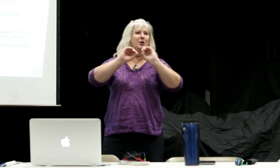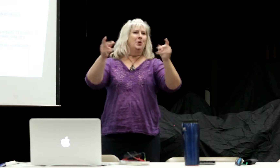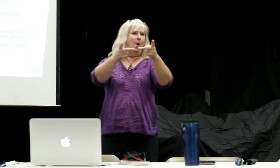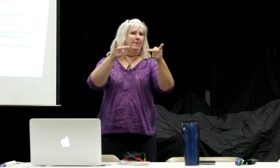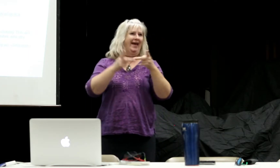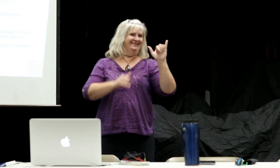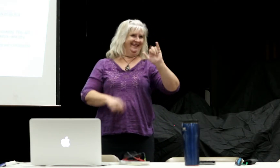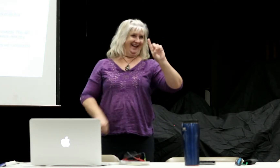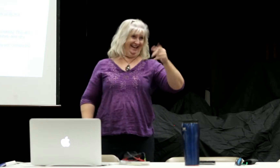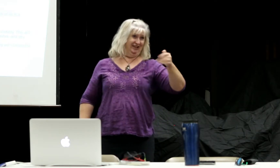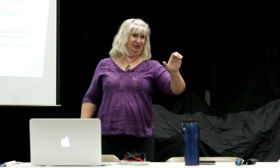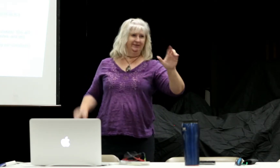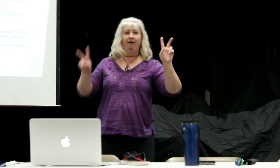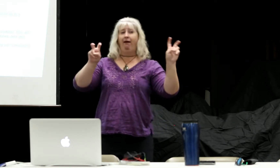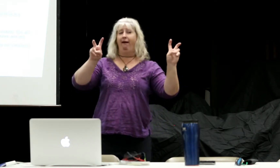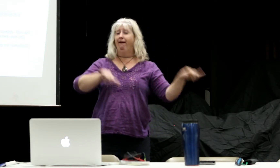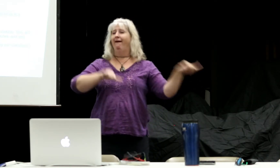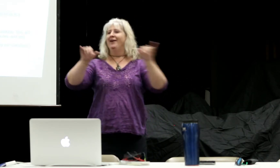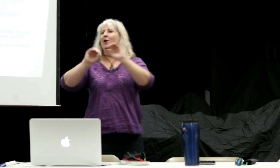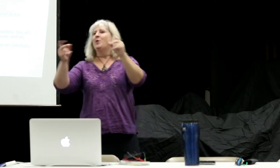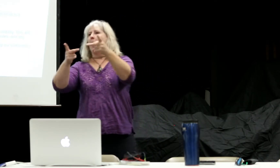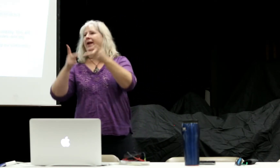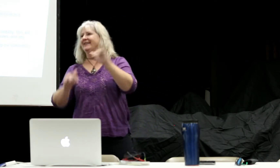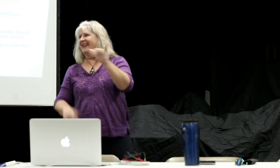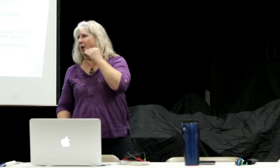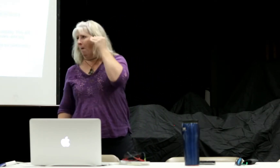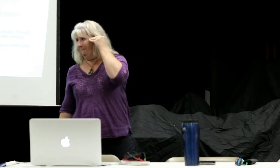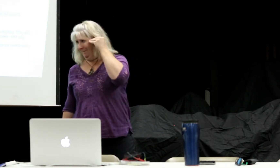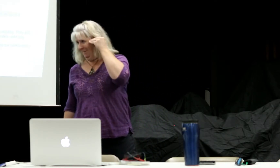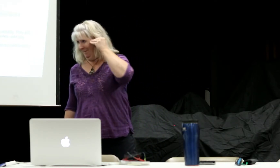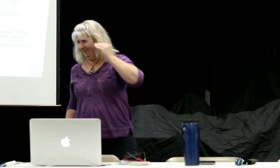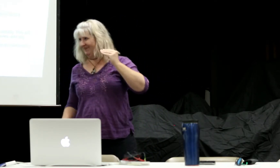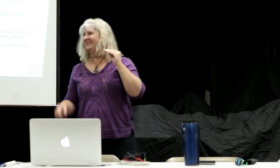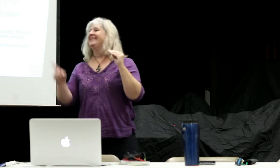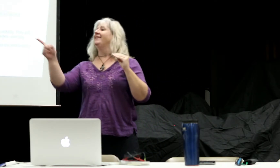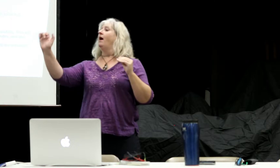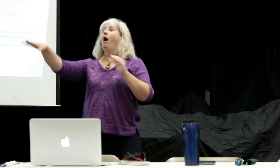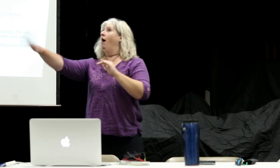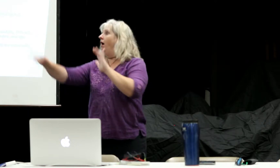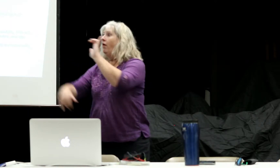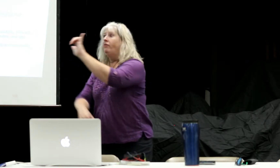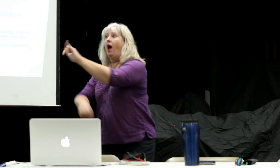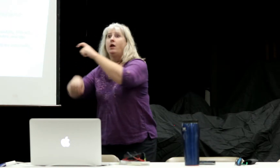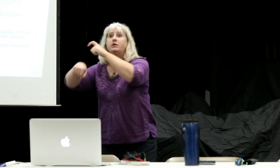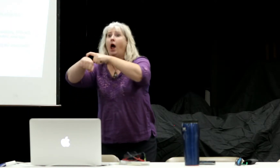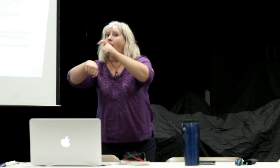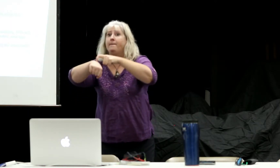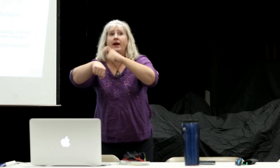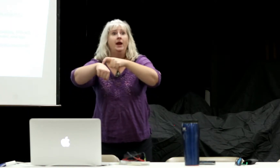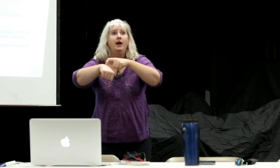Oz. There's no place like DHC, like if they say in Wizard of Oz, there's no place like home.